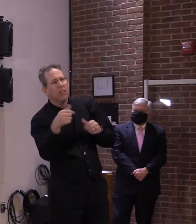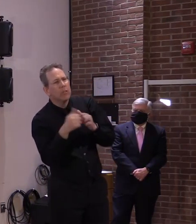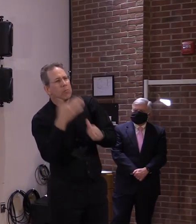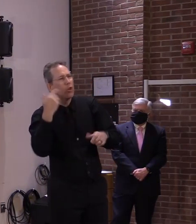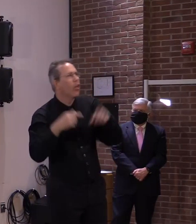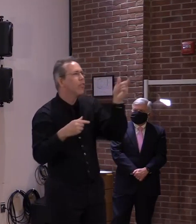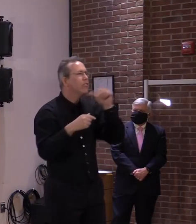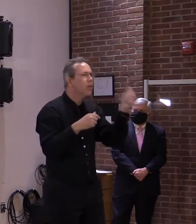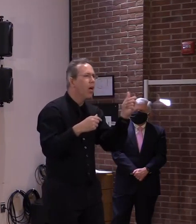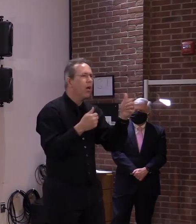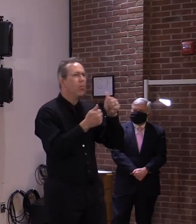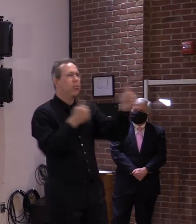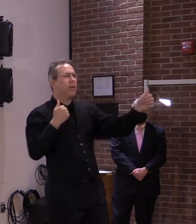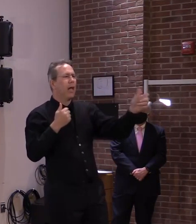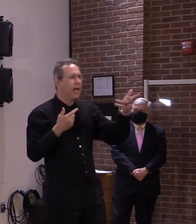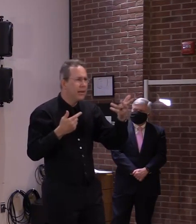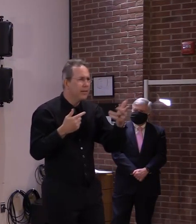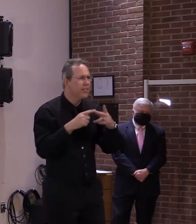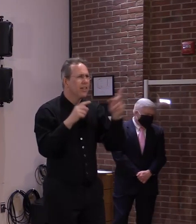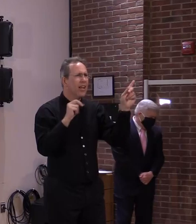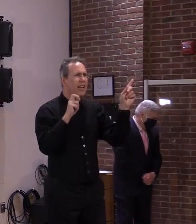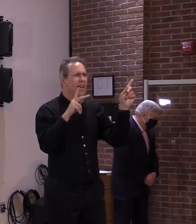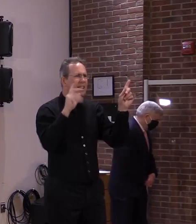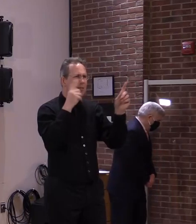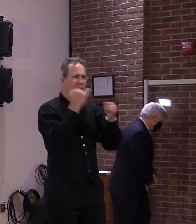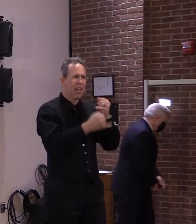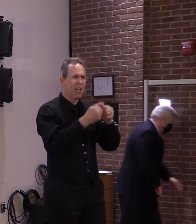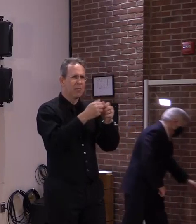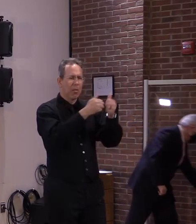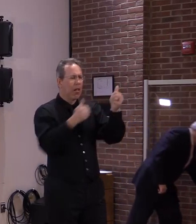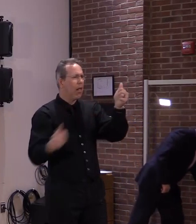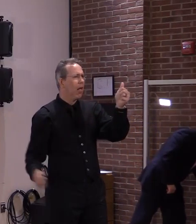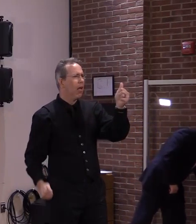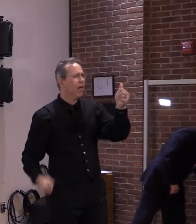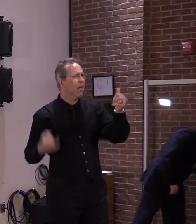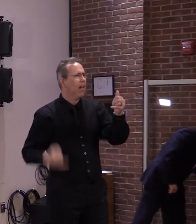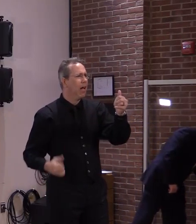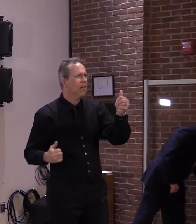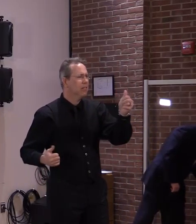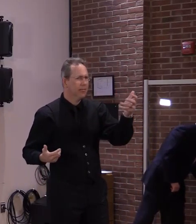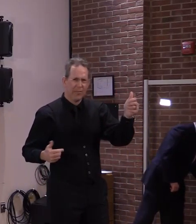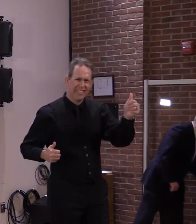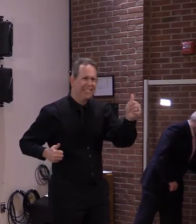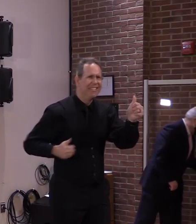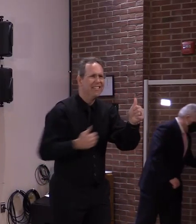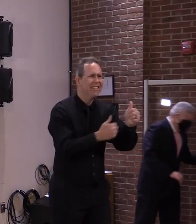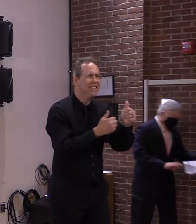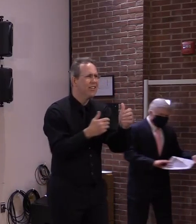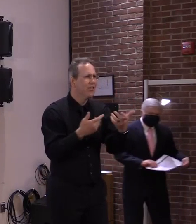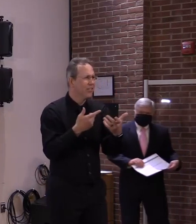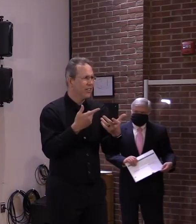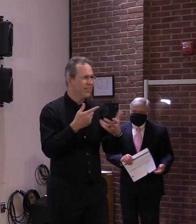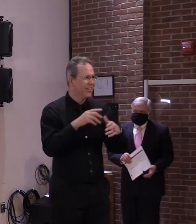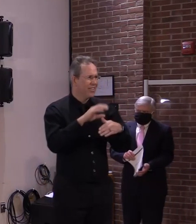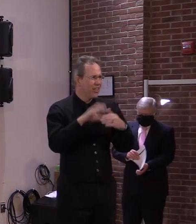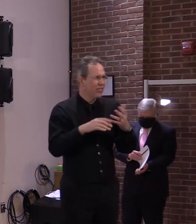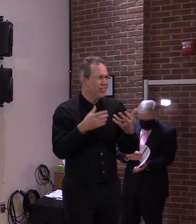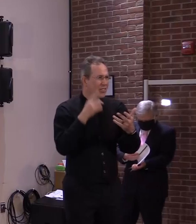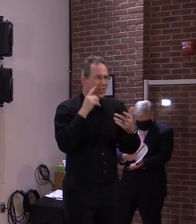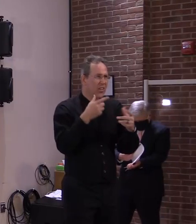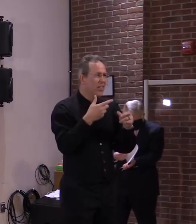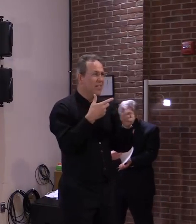is losing that race at this point? And what are the consequences if it is? No, I would say we're still early